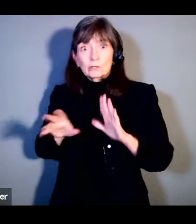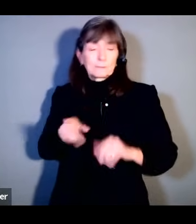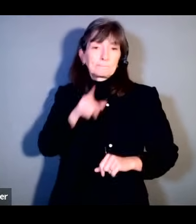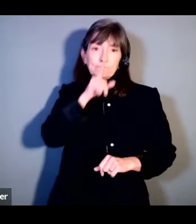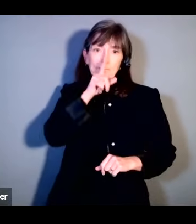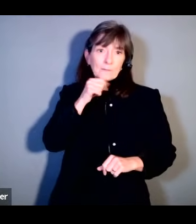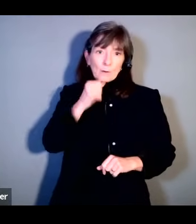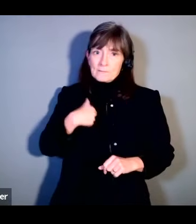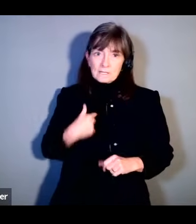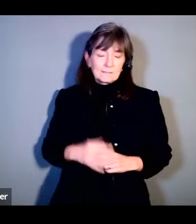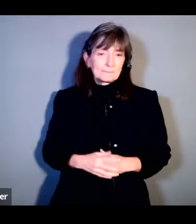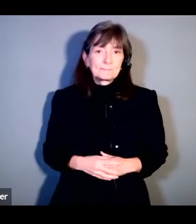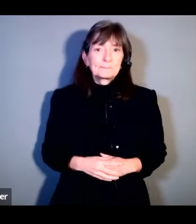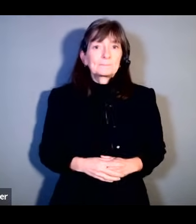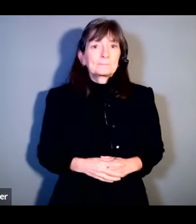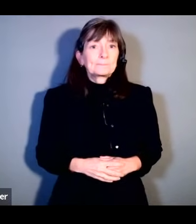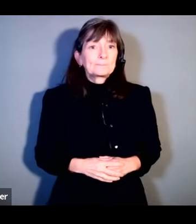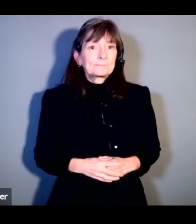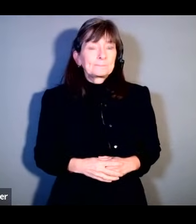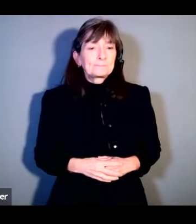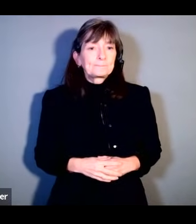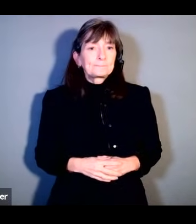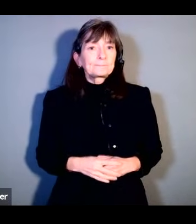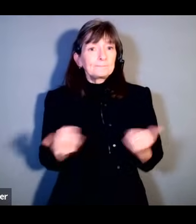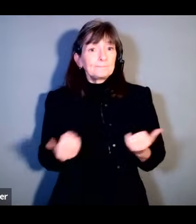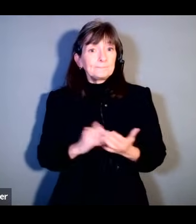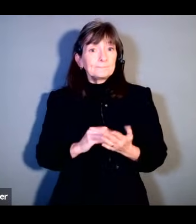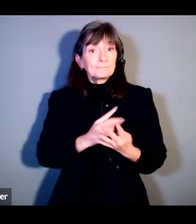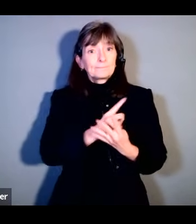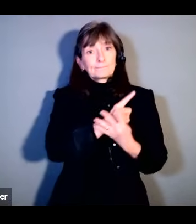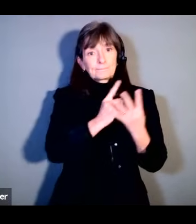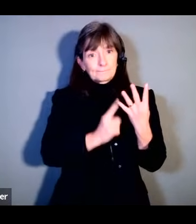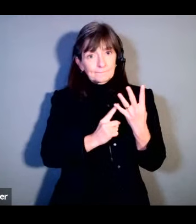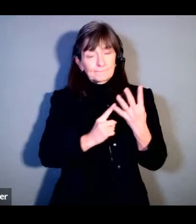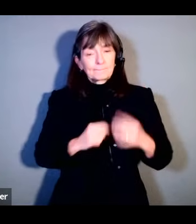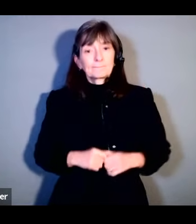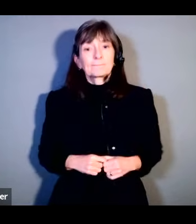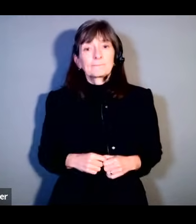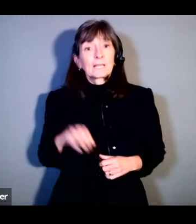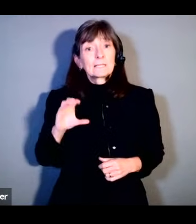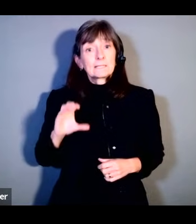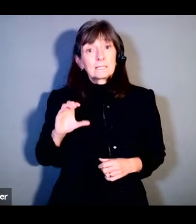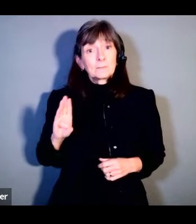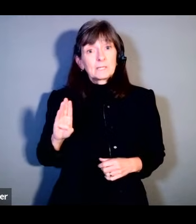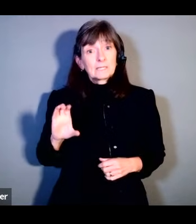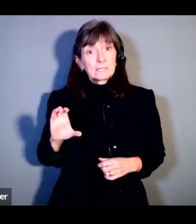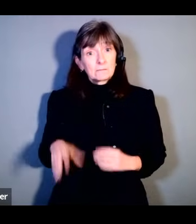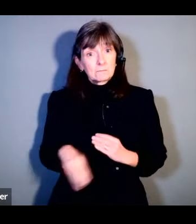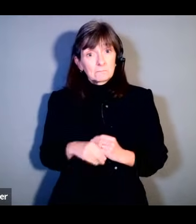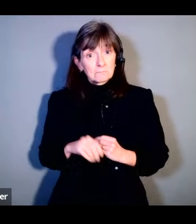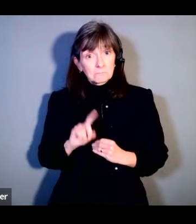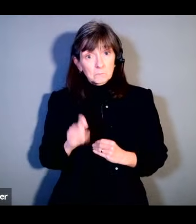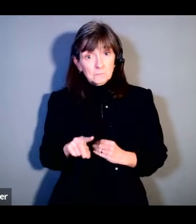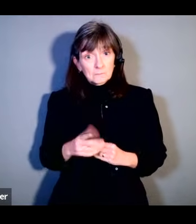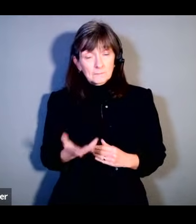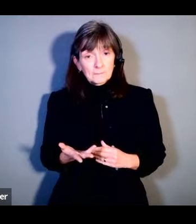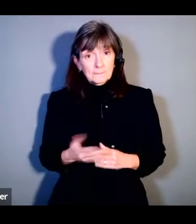I will now go back through each reporter to see if you have one final question. Garrett Barry with CBC, do you have a final question?